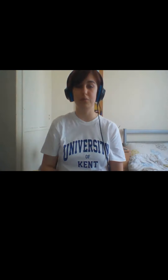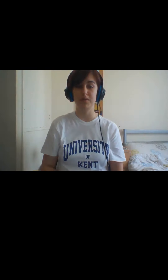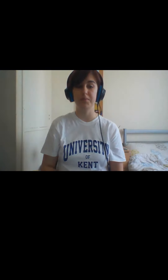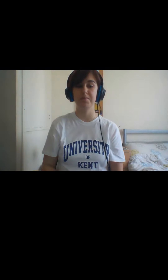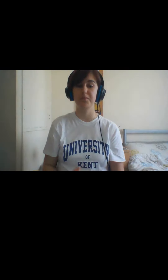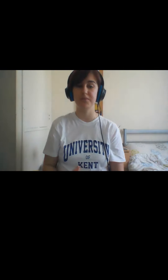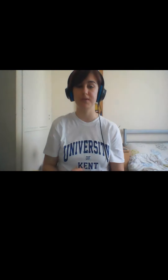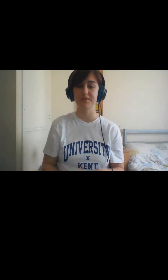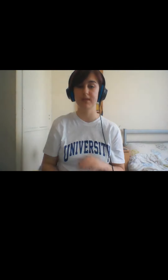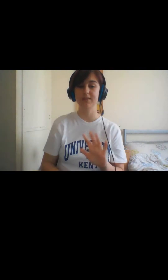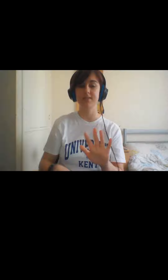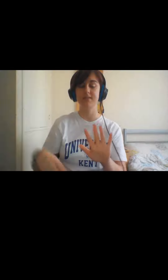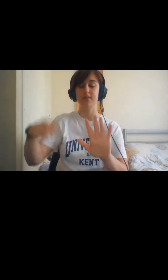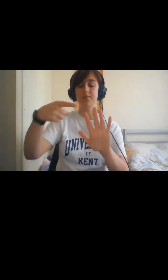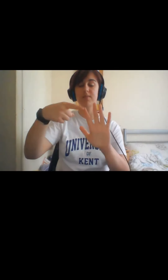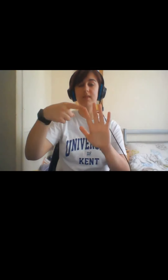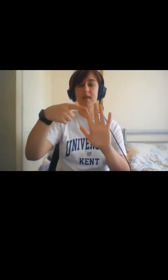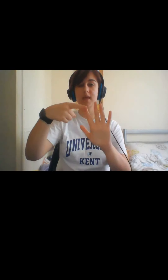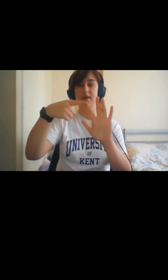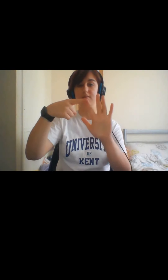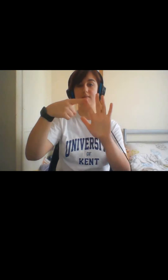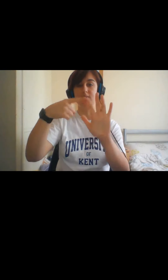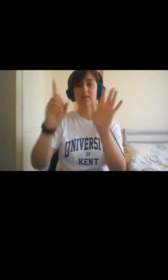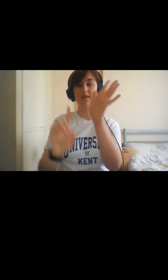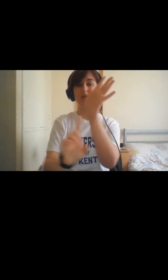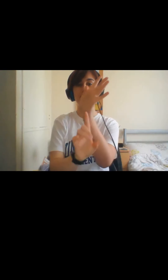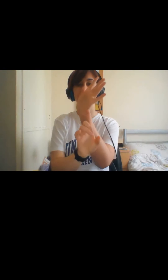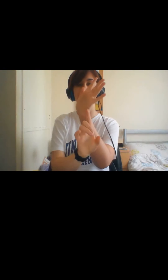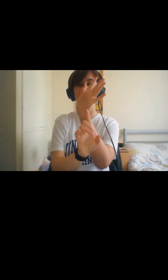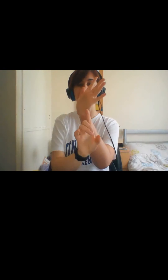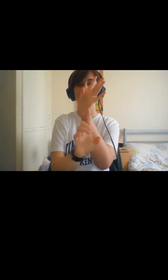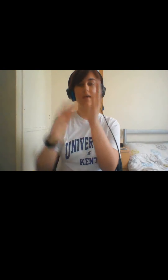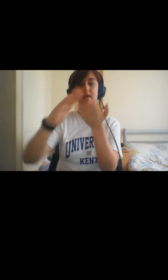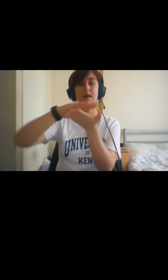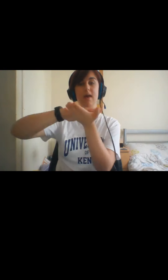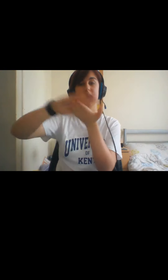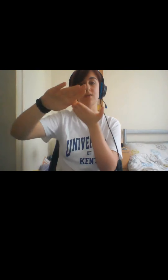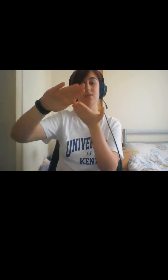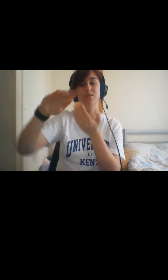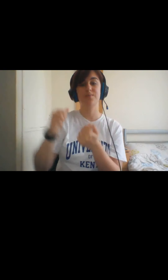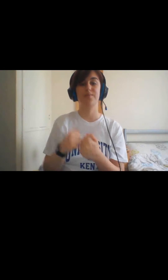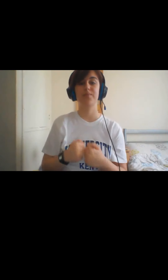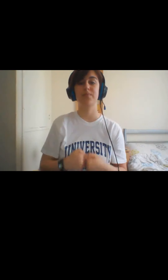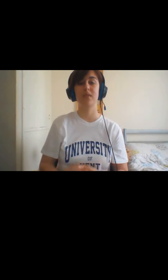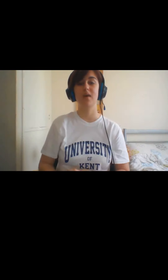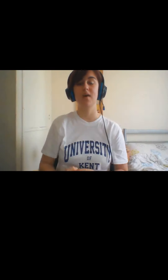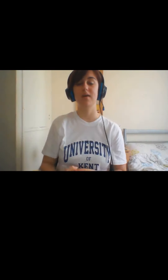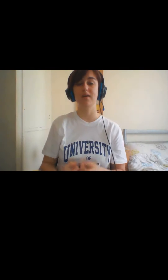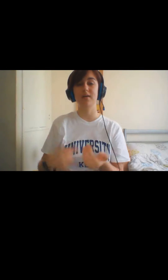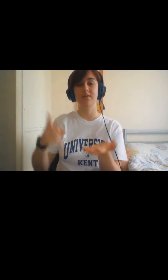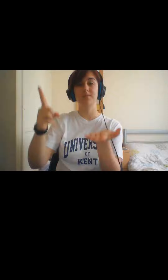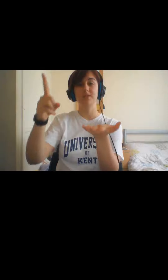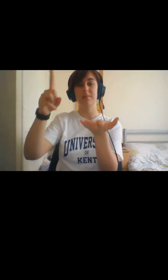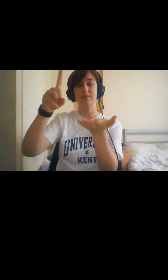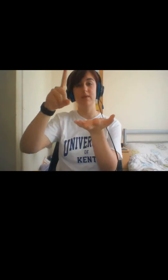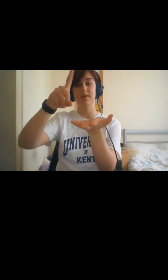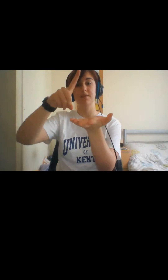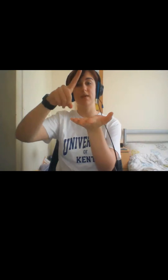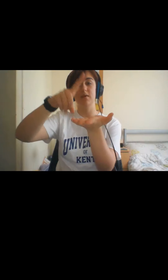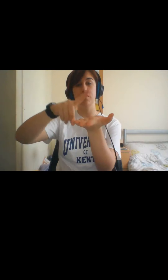Ethiopia, the first three letters, so E, T, H. Ghana, tap your index finger on your